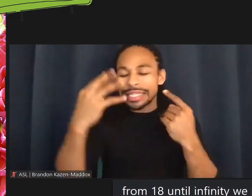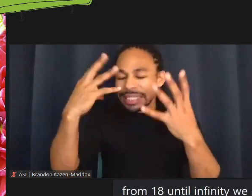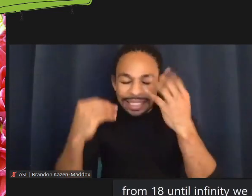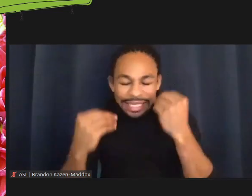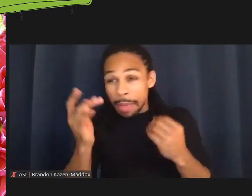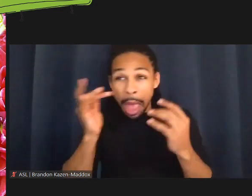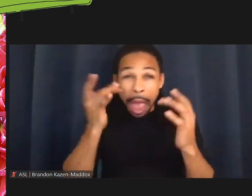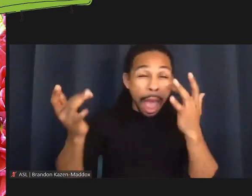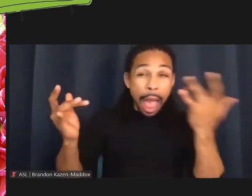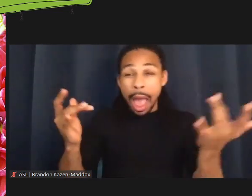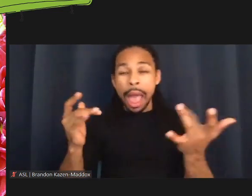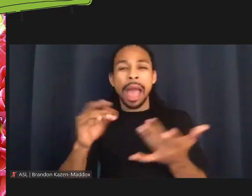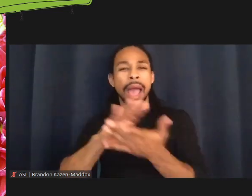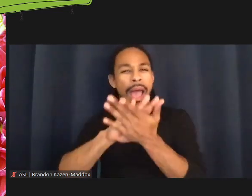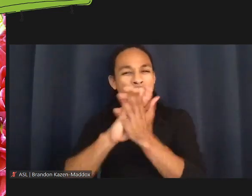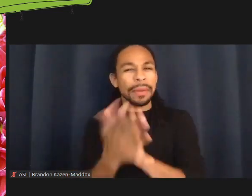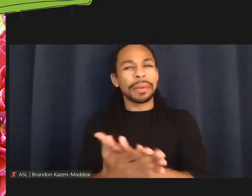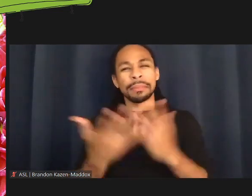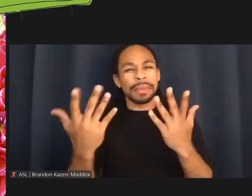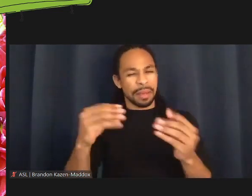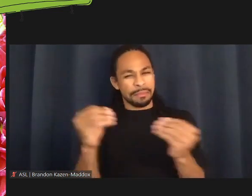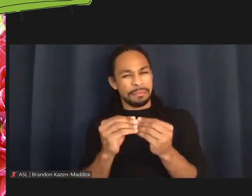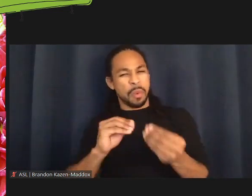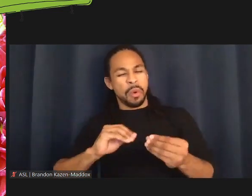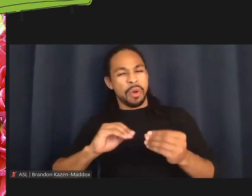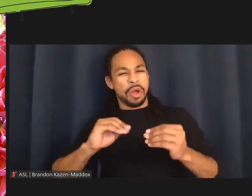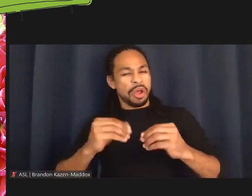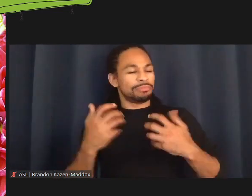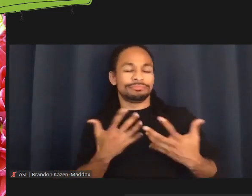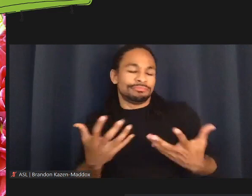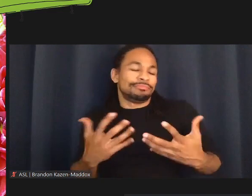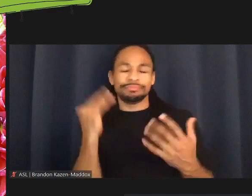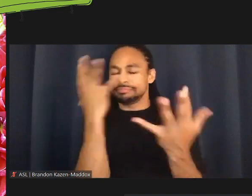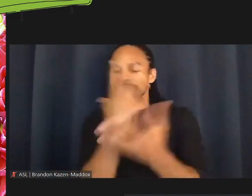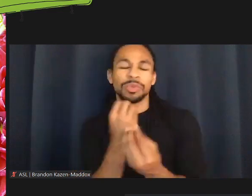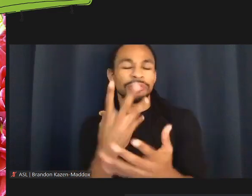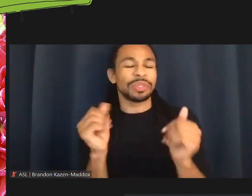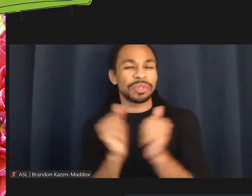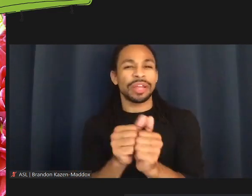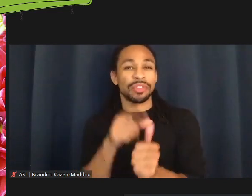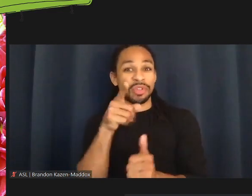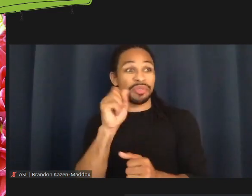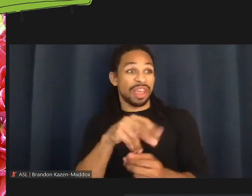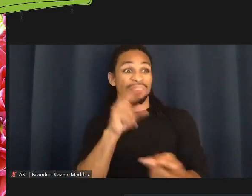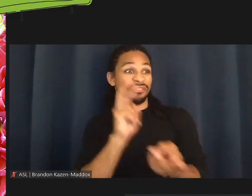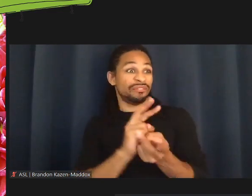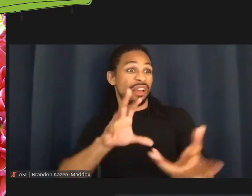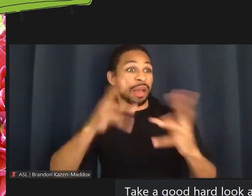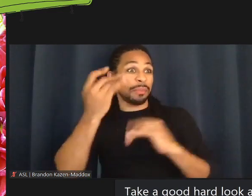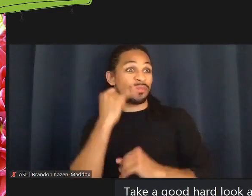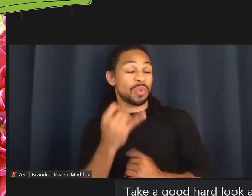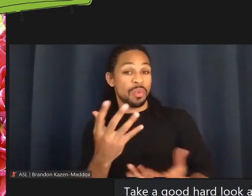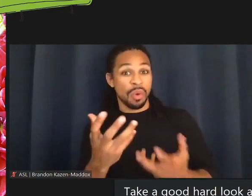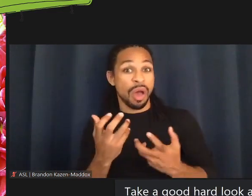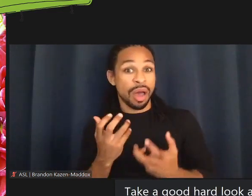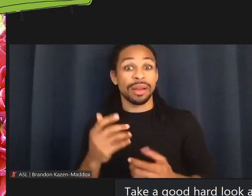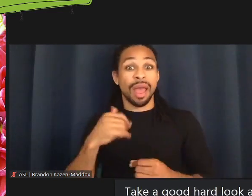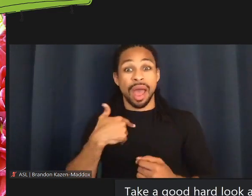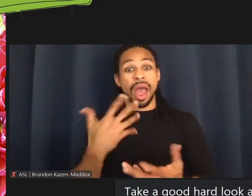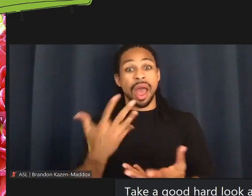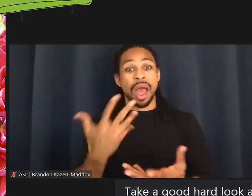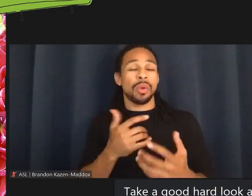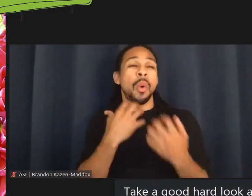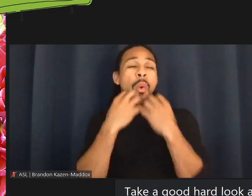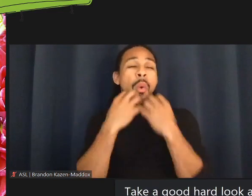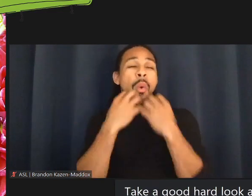what loving you means, give you the keys to the house, knowing you could fuck it up, but you won't. Knowing you could stay silent about BS, but you don't. I want to hold you up the